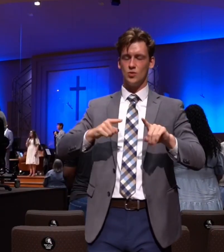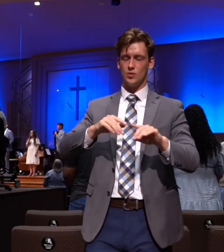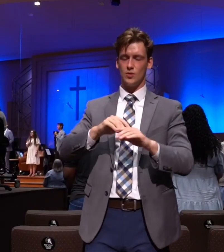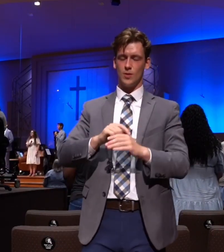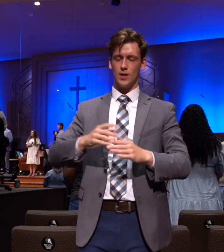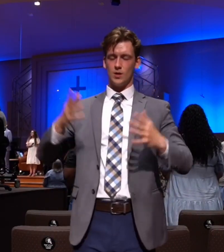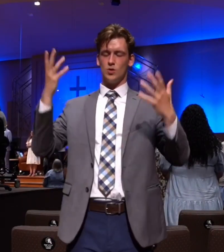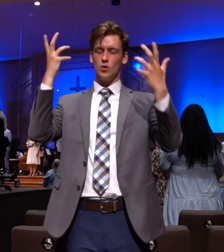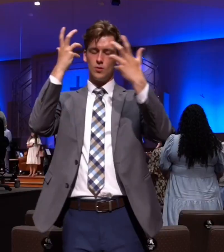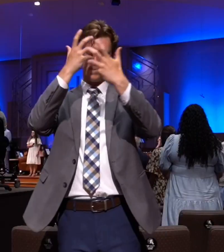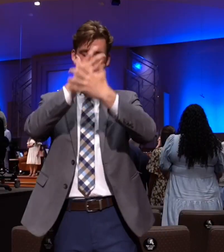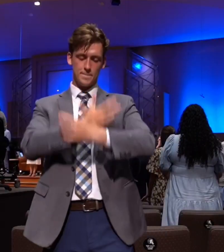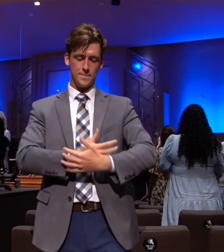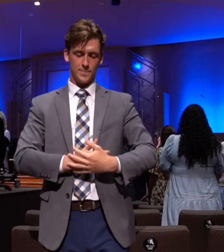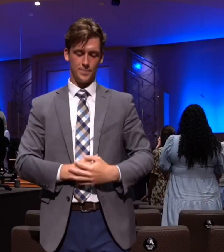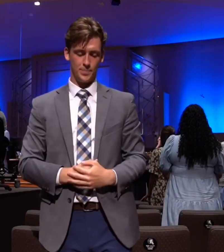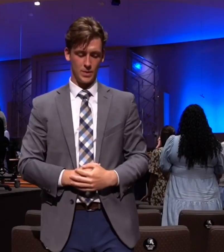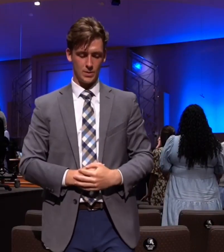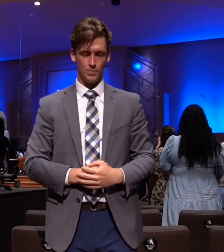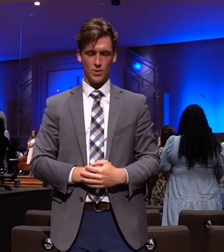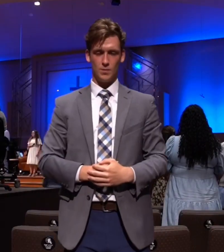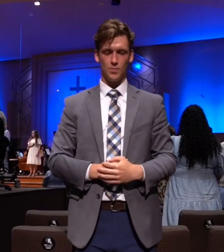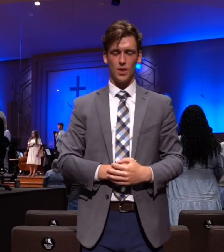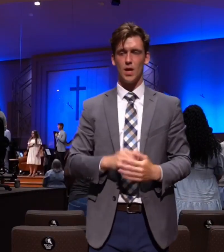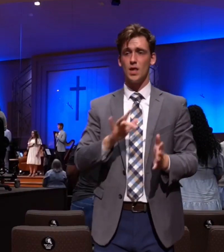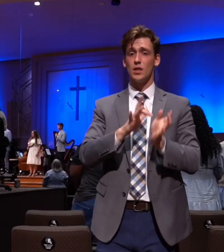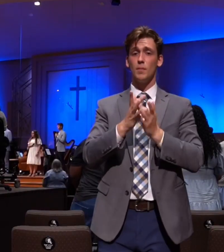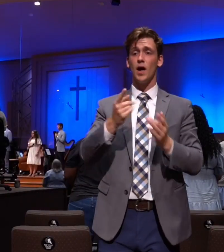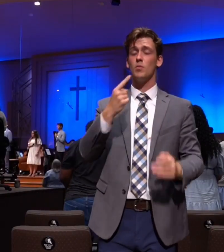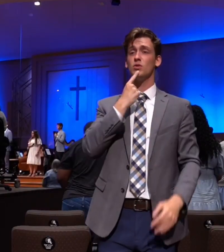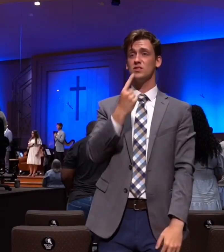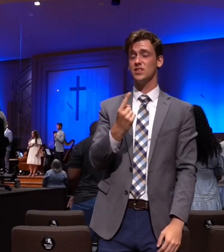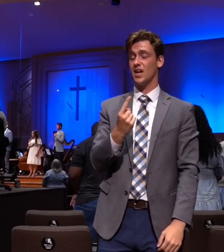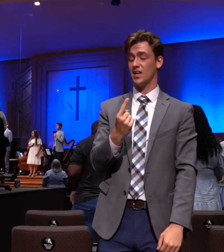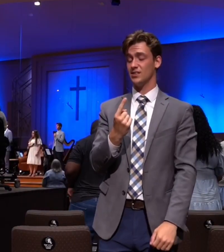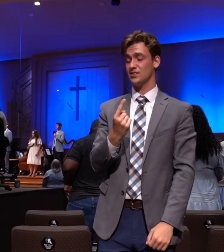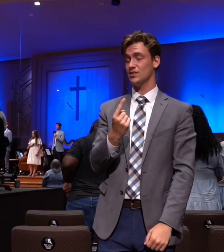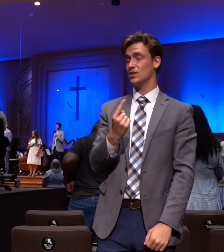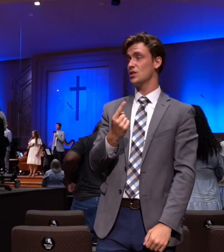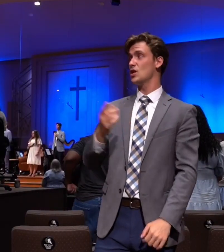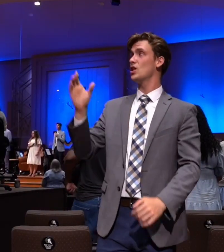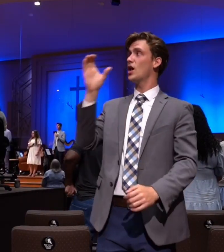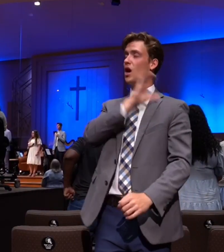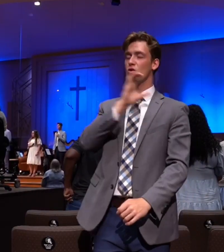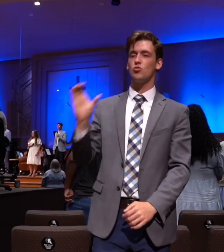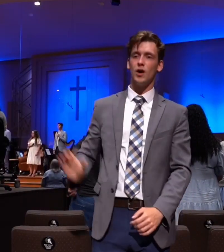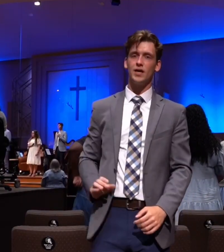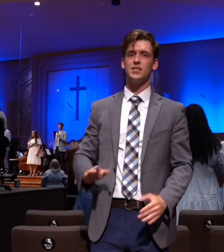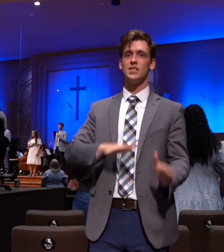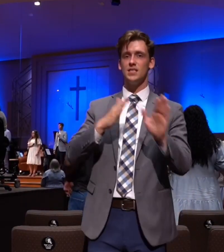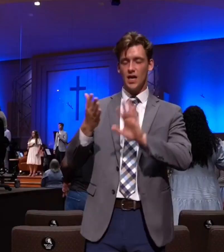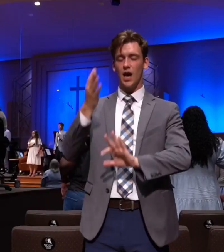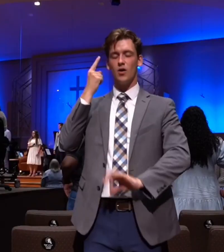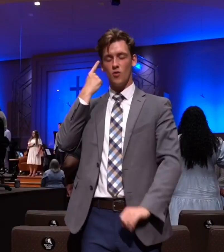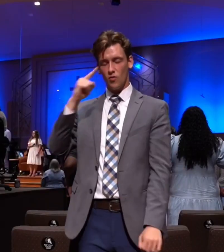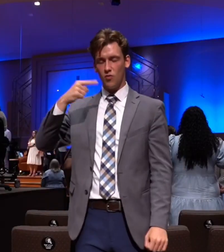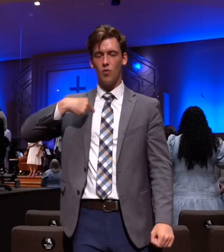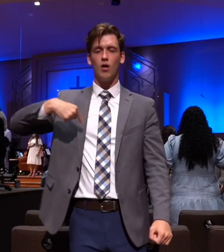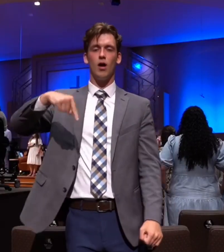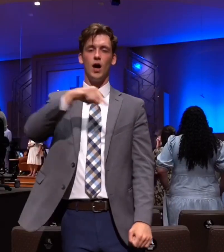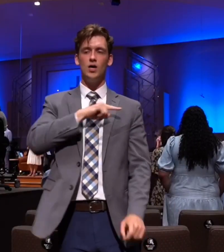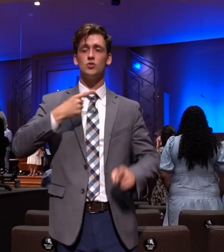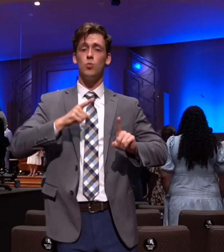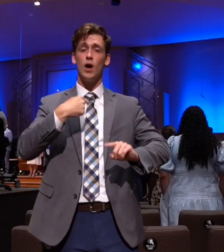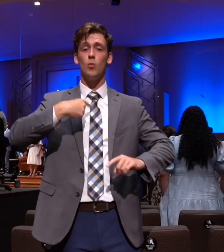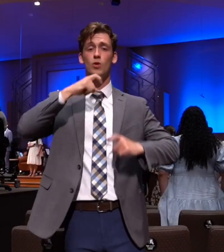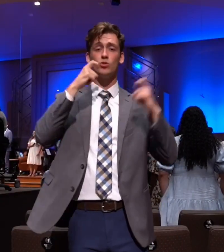night. We praise our Redeemer tonight. The Bible says, while we were yet sinners, Christ died for us.